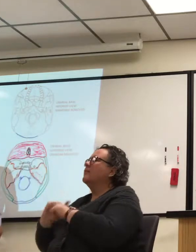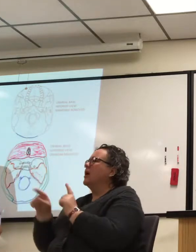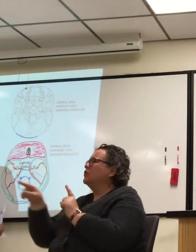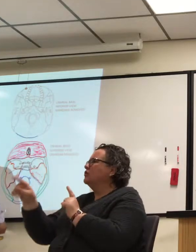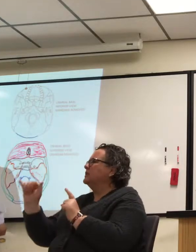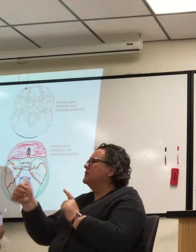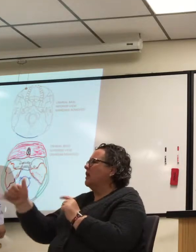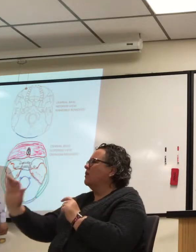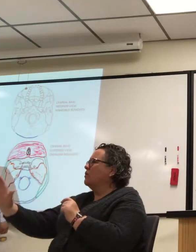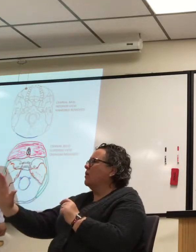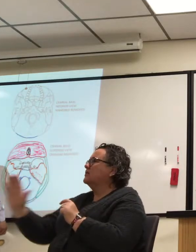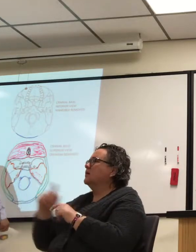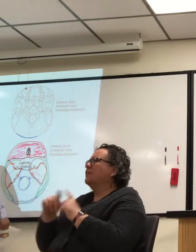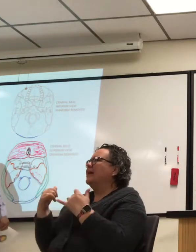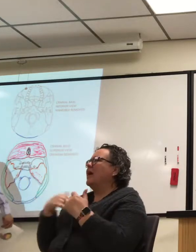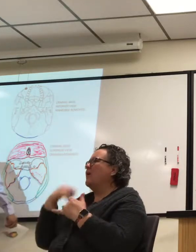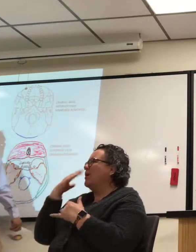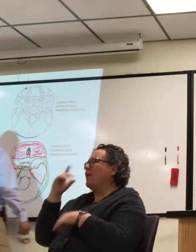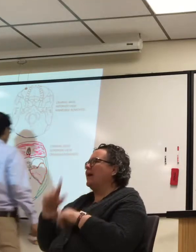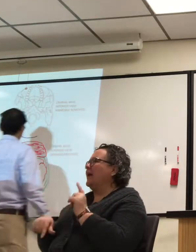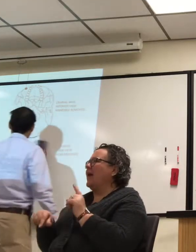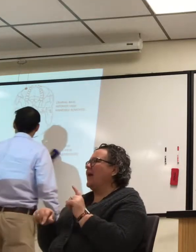I think I know now not to switch back and forth.